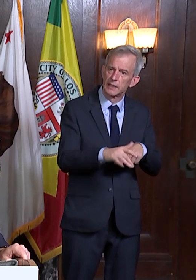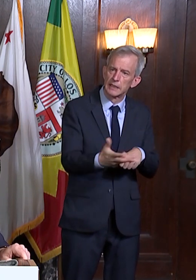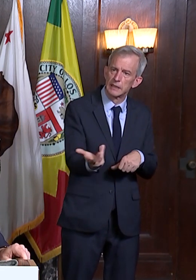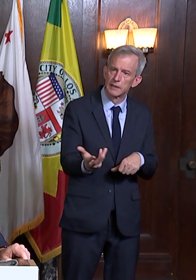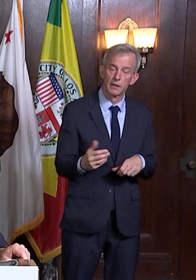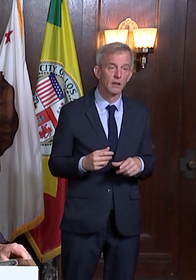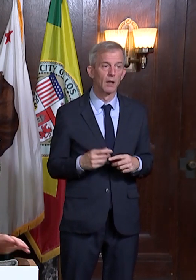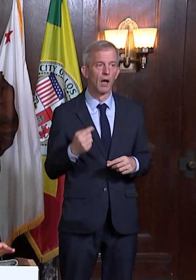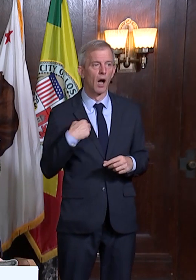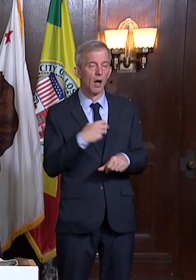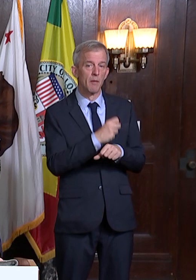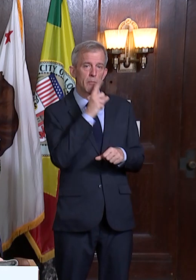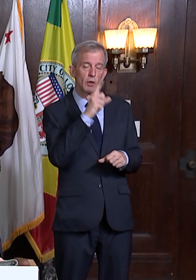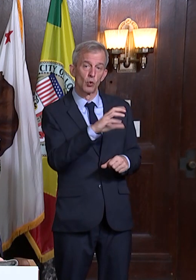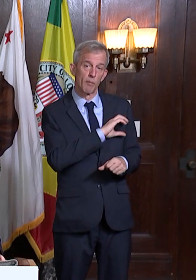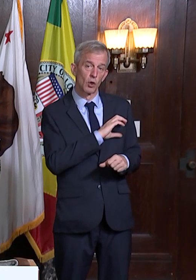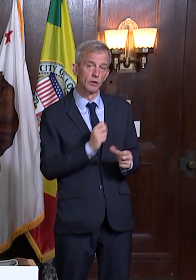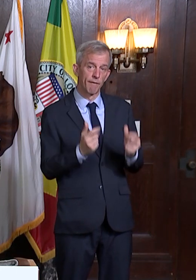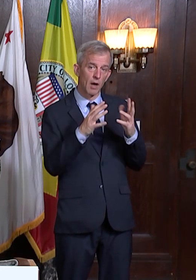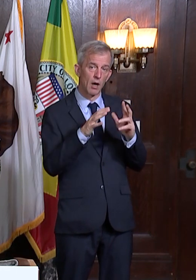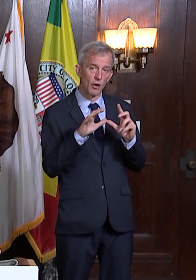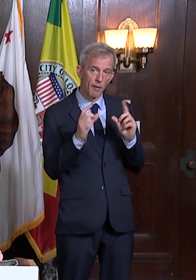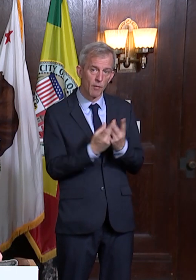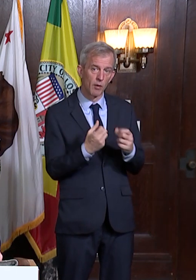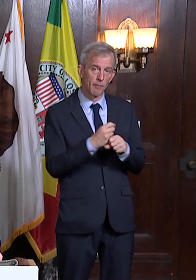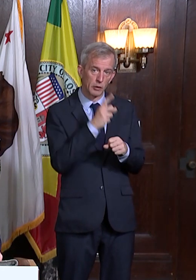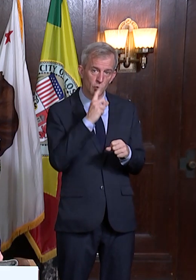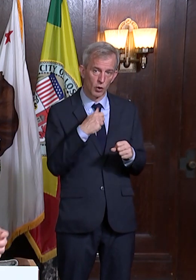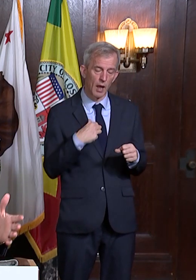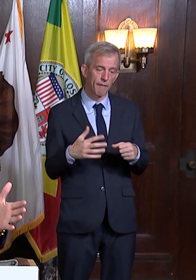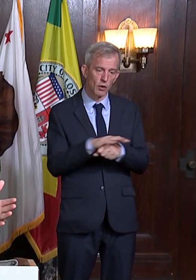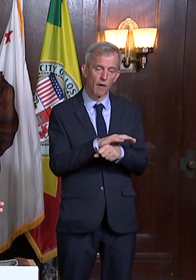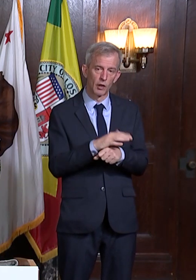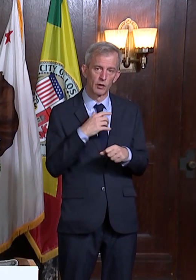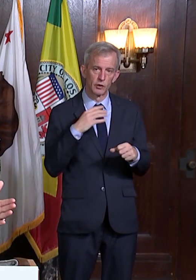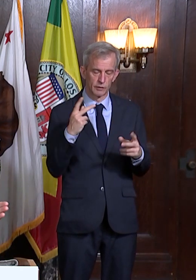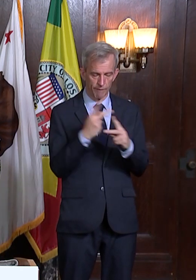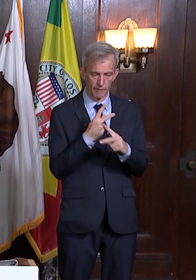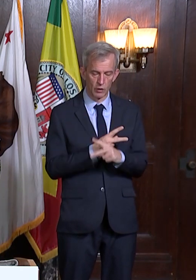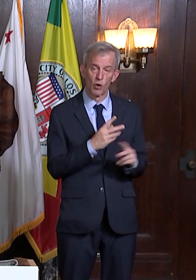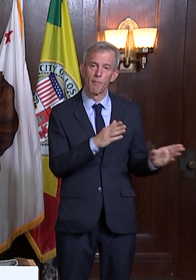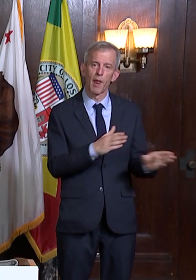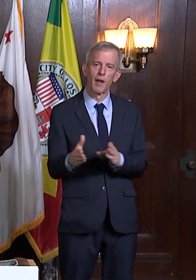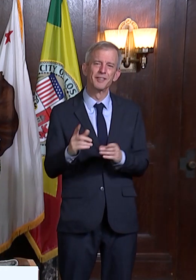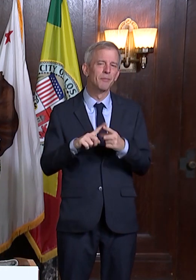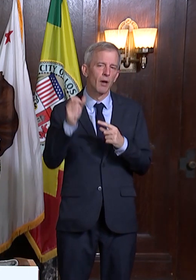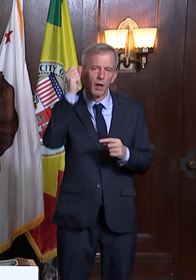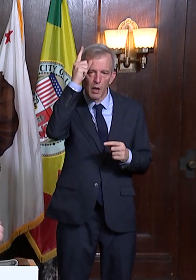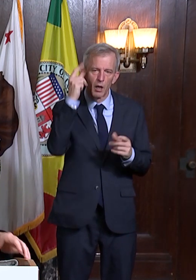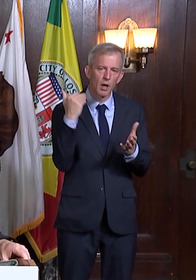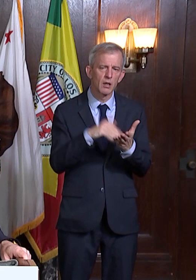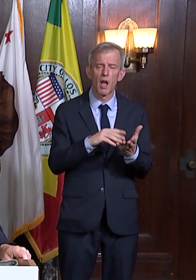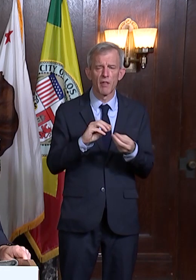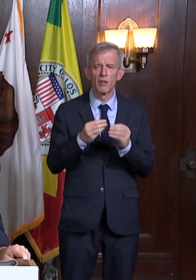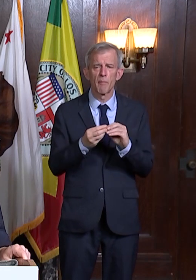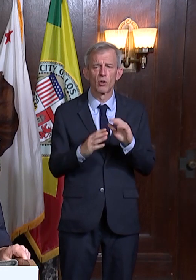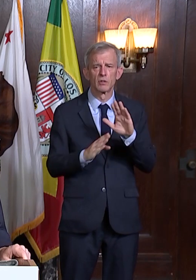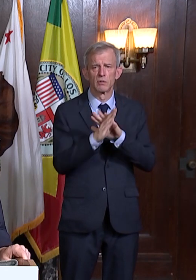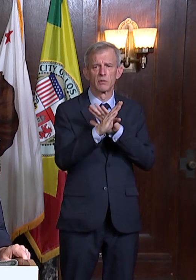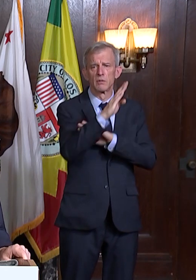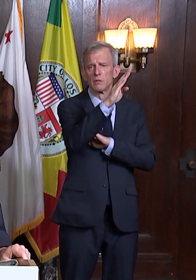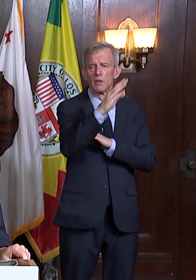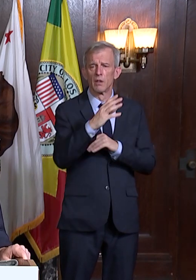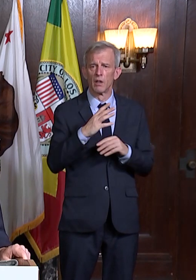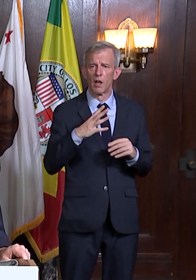to ensure that we get as much coverage as possible. They put together plans. And I'm hopeful as these numbers continue to creep up, and they are quite strong